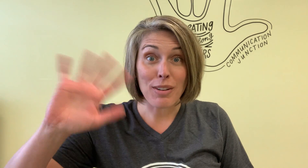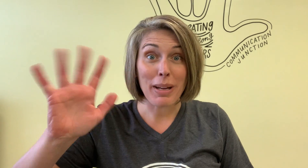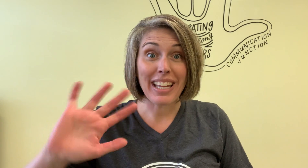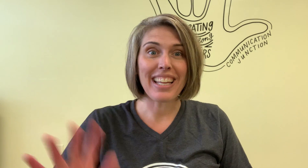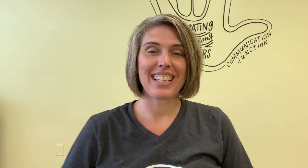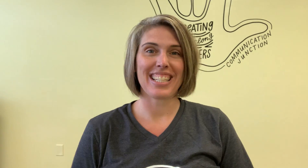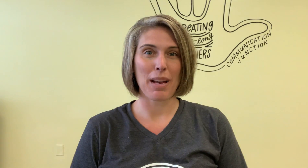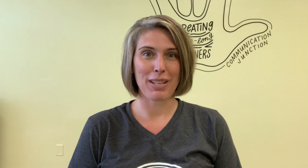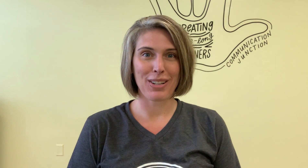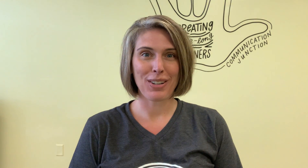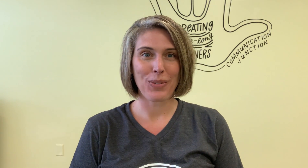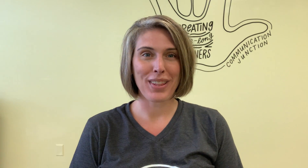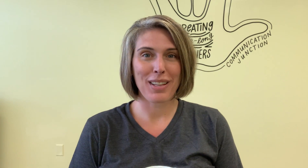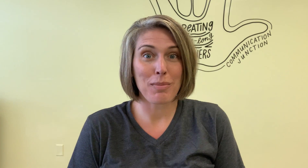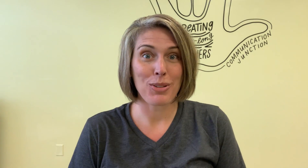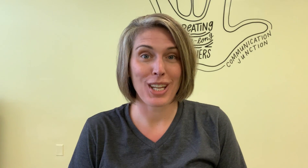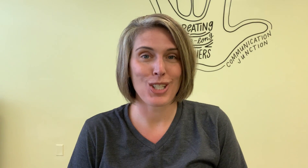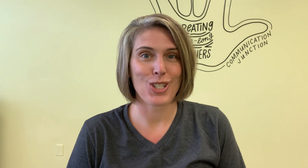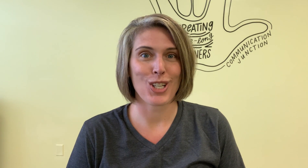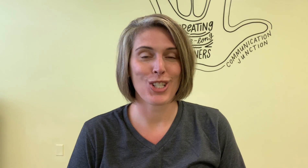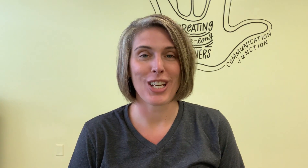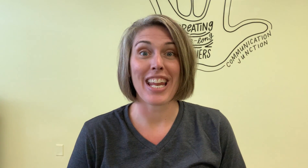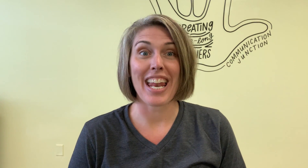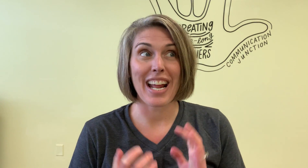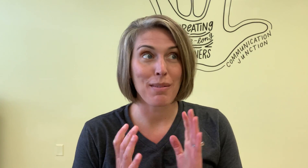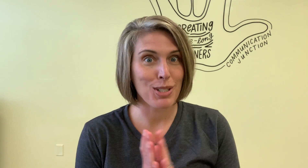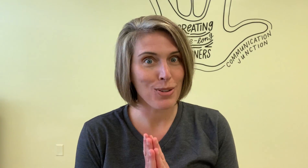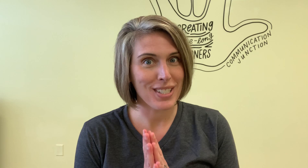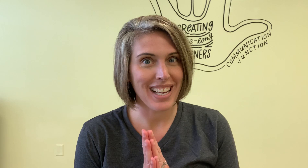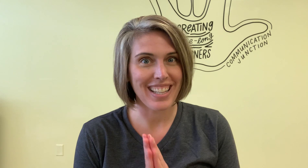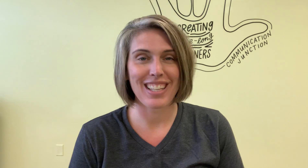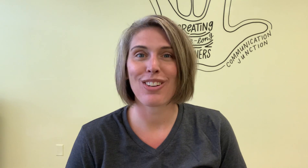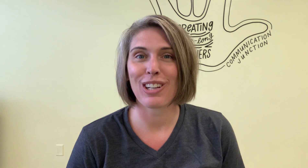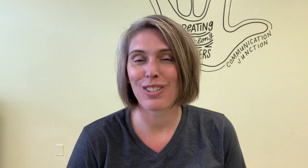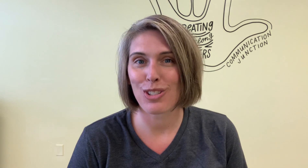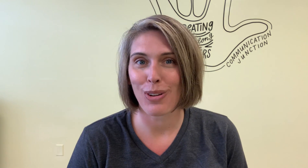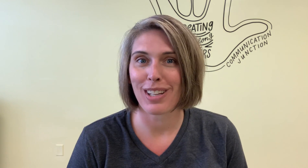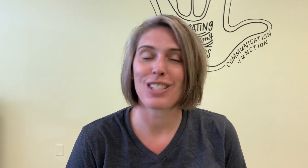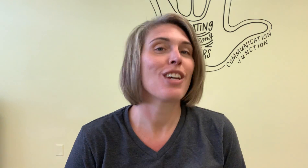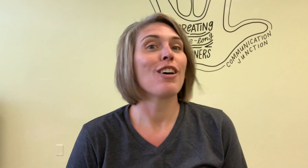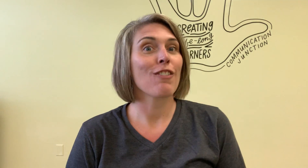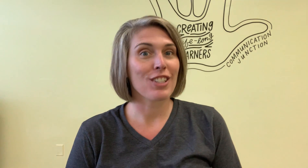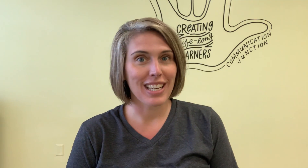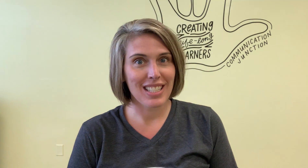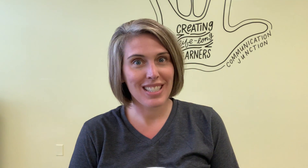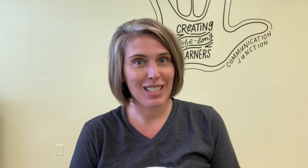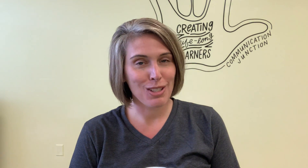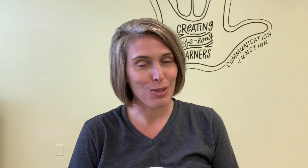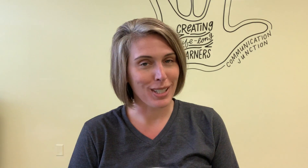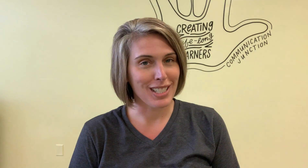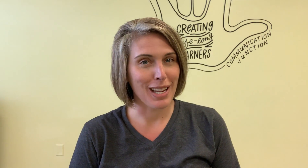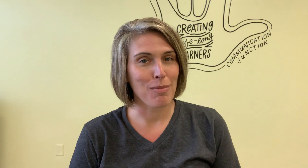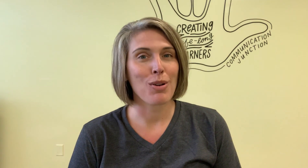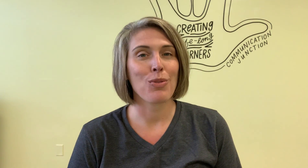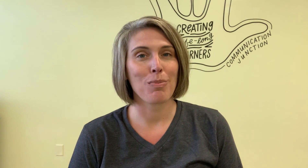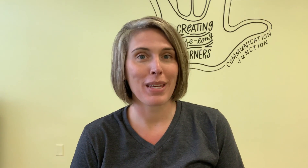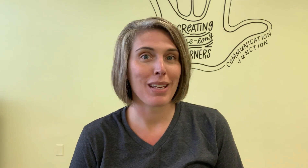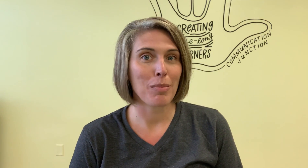Hi everybody, it's Abby Cook with Communication Junction, and I am so excited that you're here to join us for Sign and Sing Storytime with Pekin